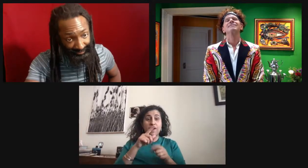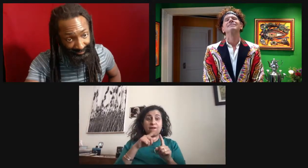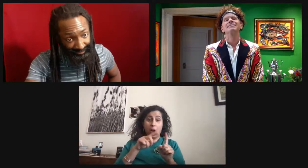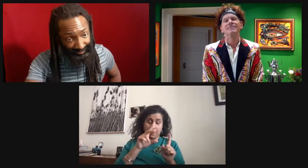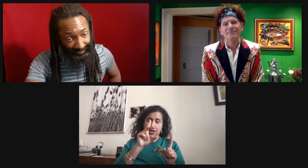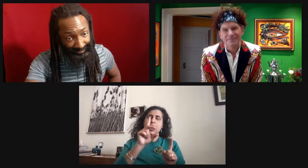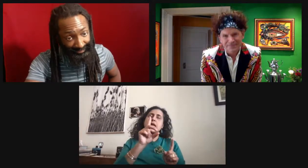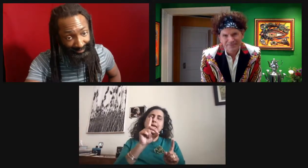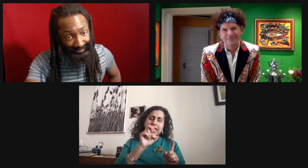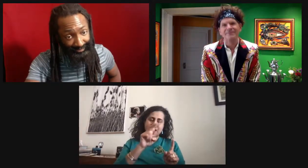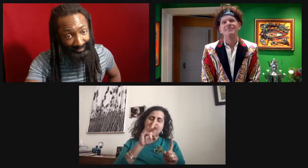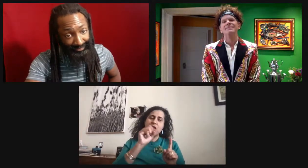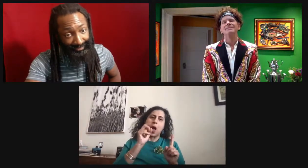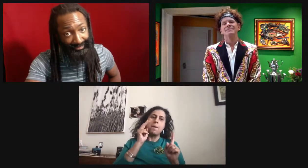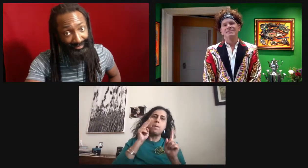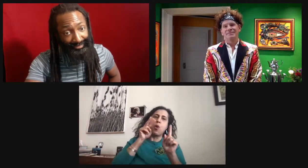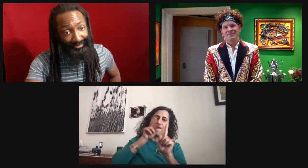You have to remember that